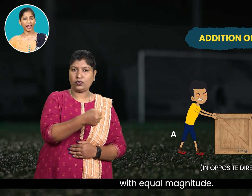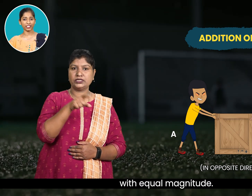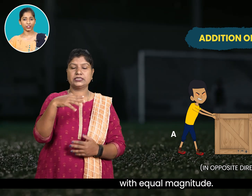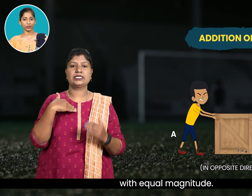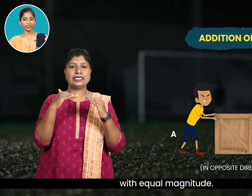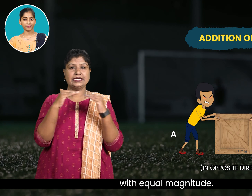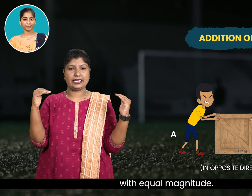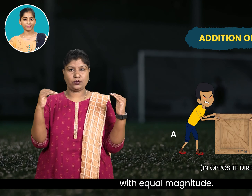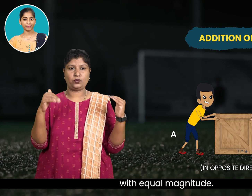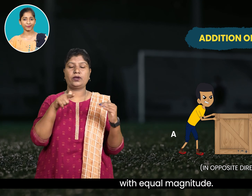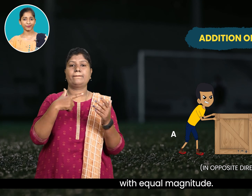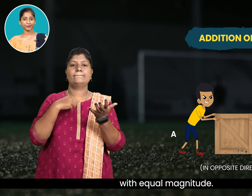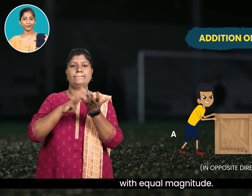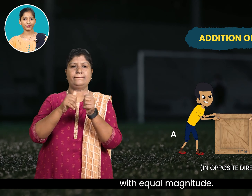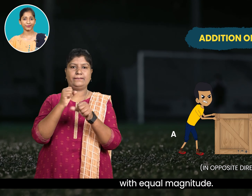equal magnitude.